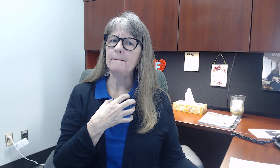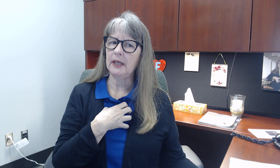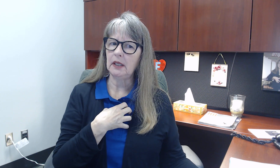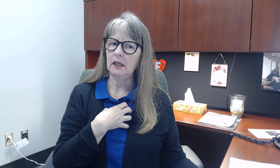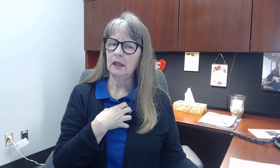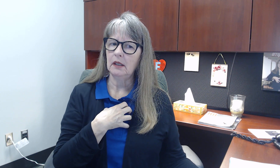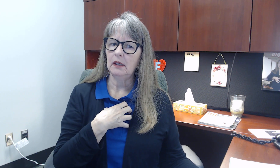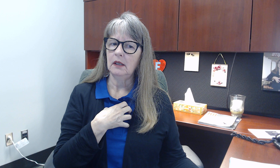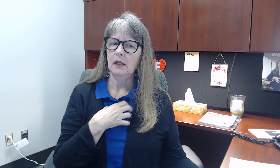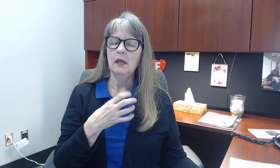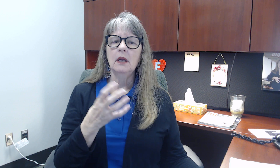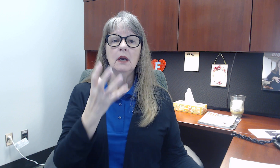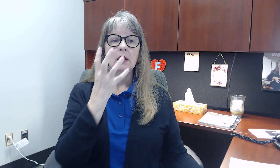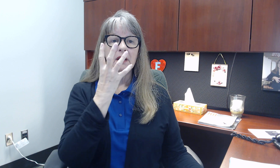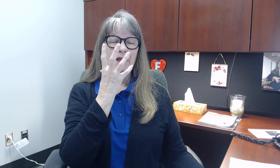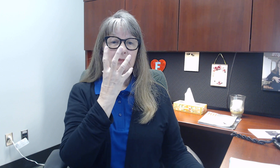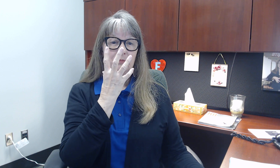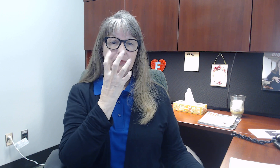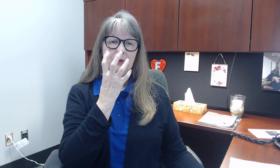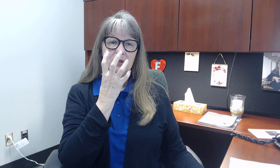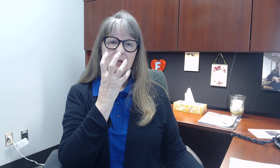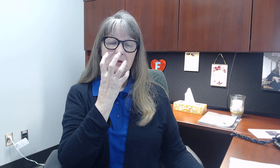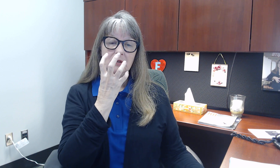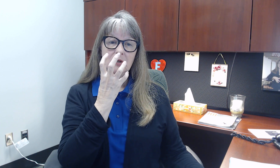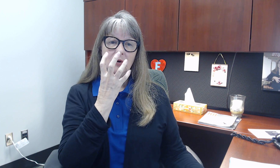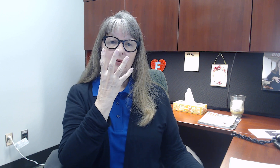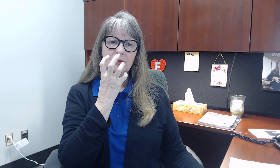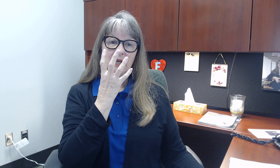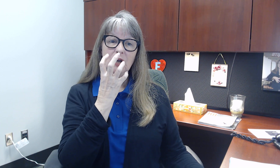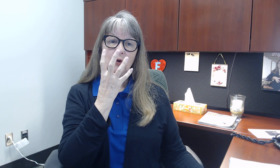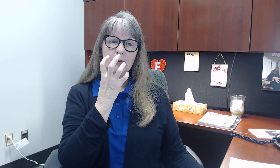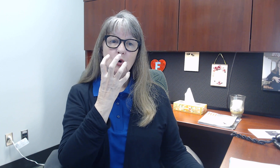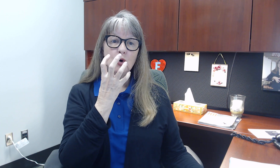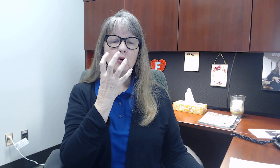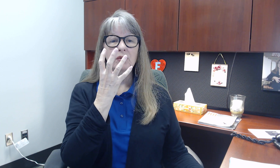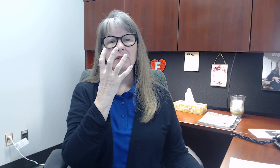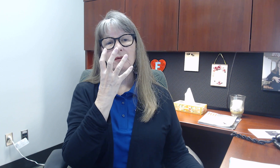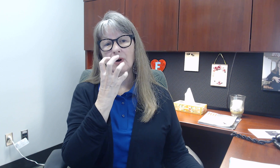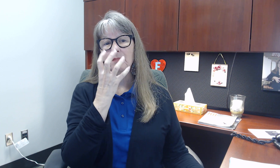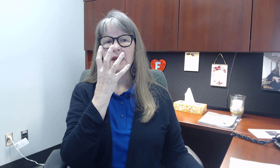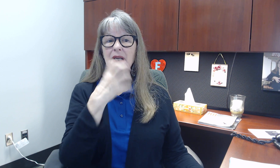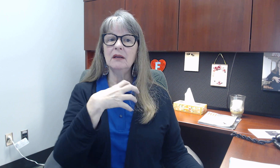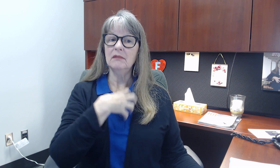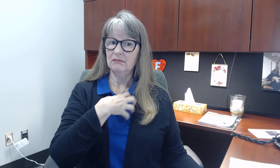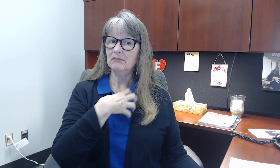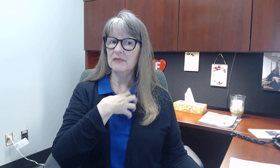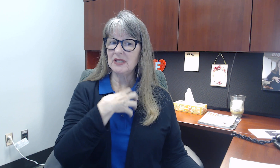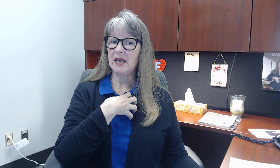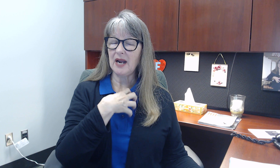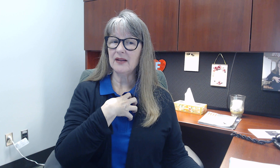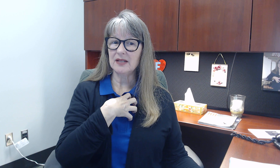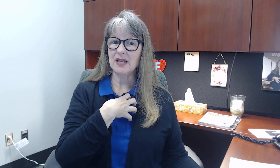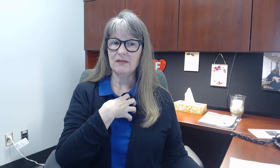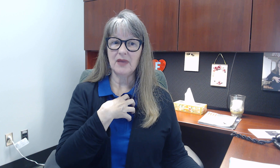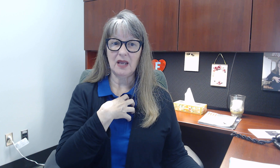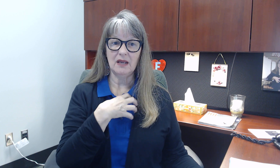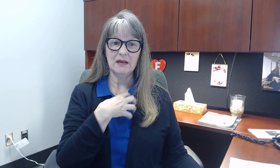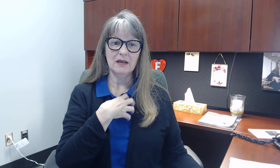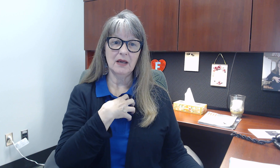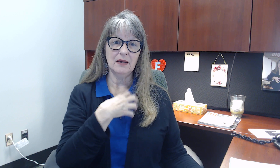grumpy. But this is, you know, irritable, grumpy, kind of the same thing. It